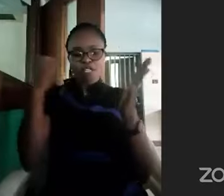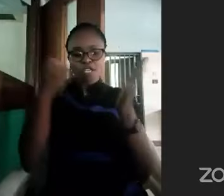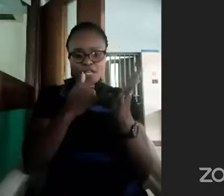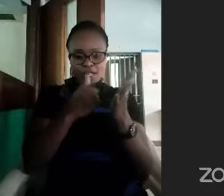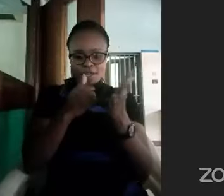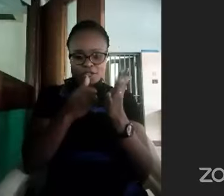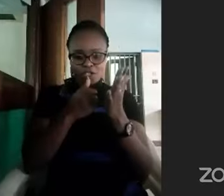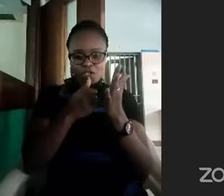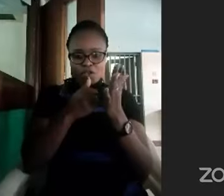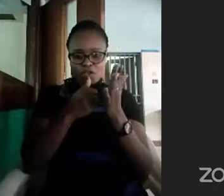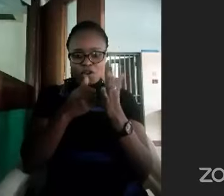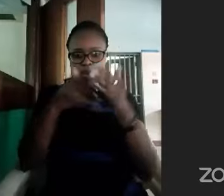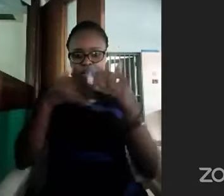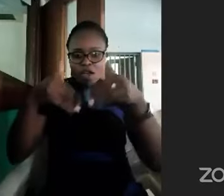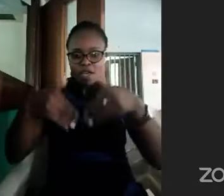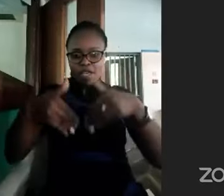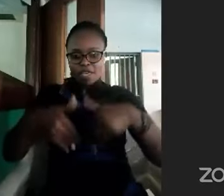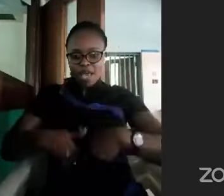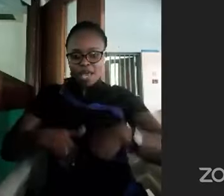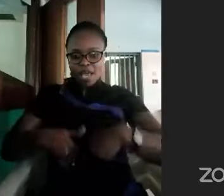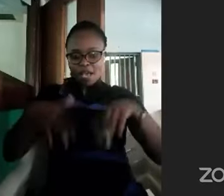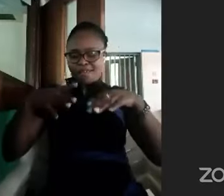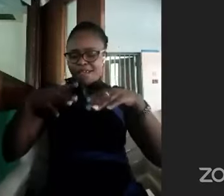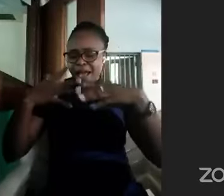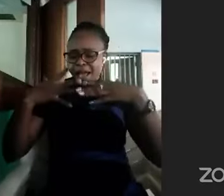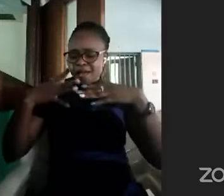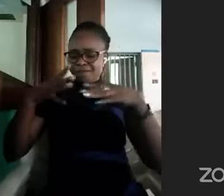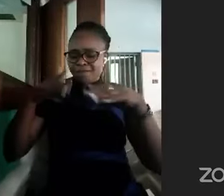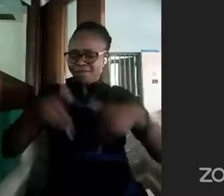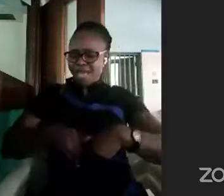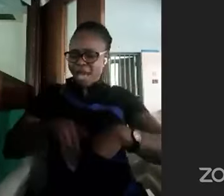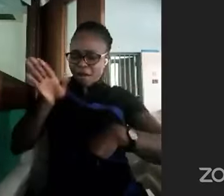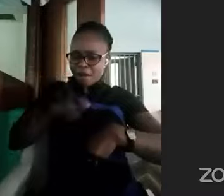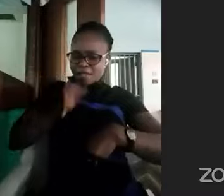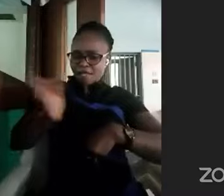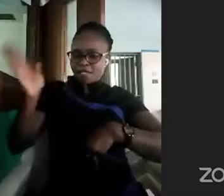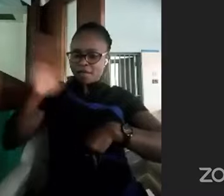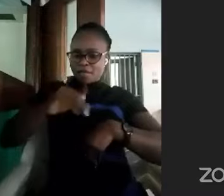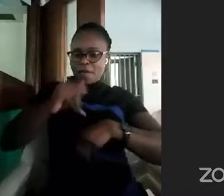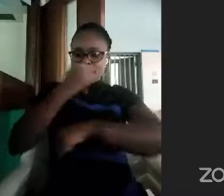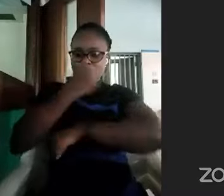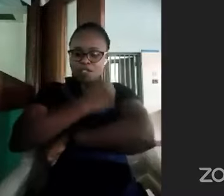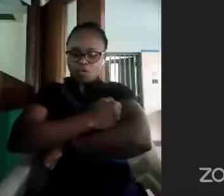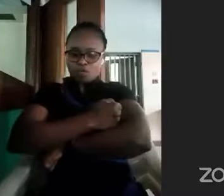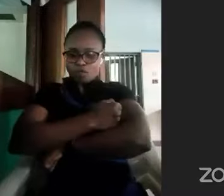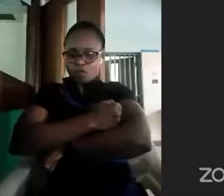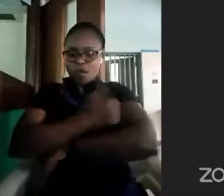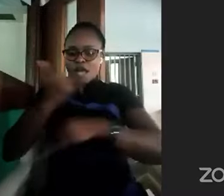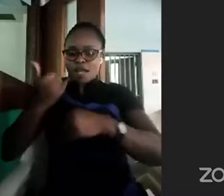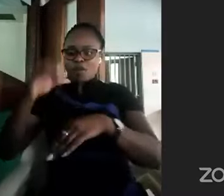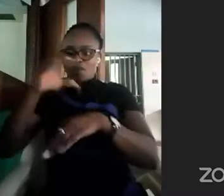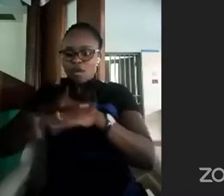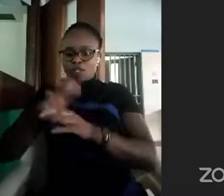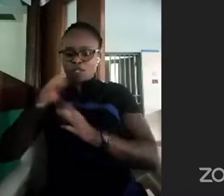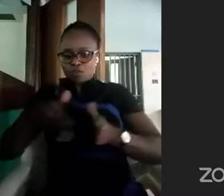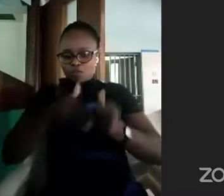teen moms back to school. And this way, I've gotten an opportunity to interact with a number of teen moms, young moms